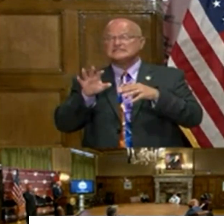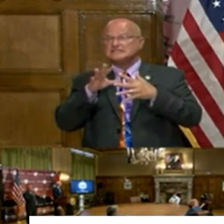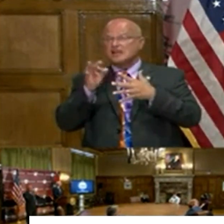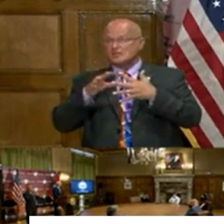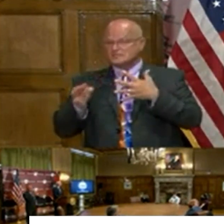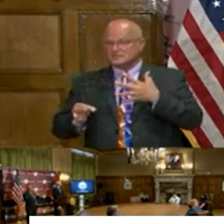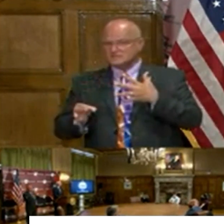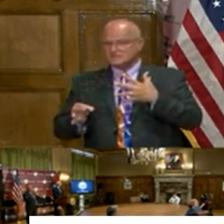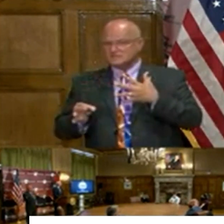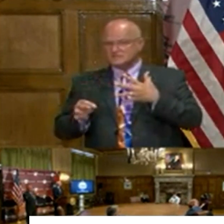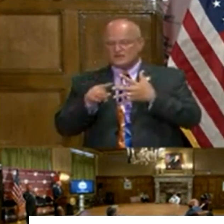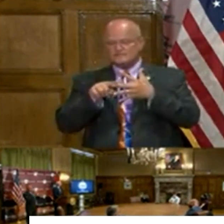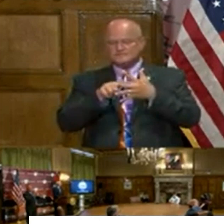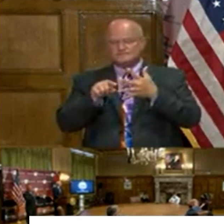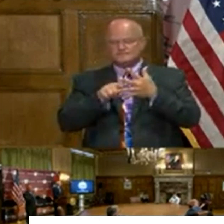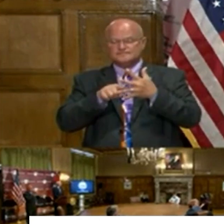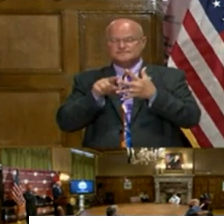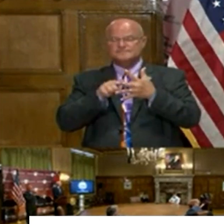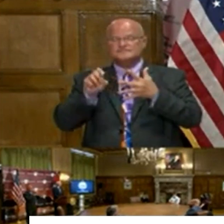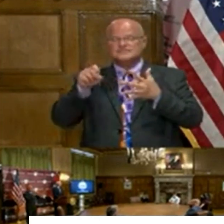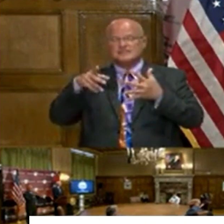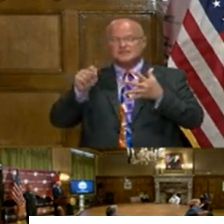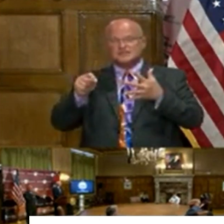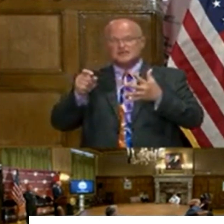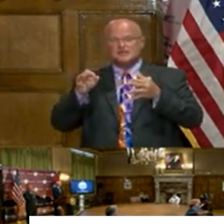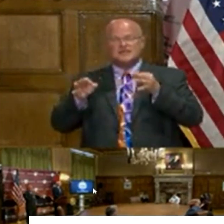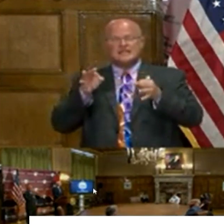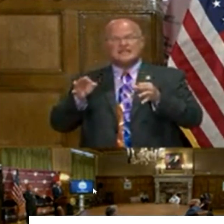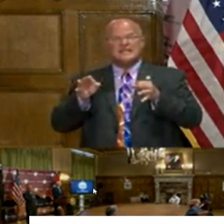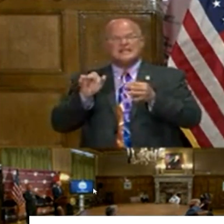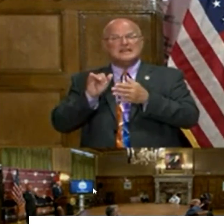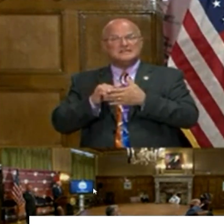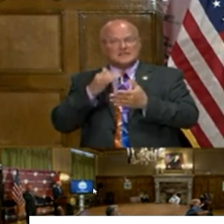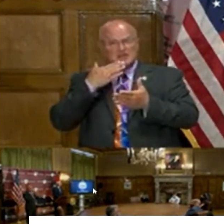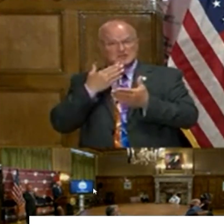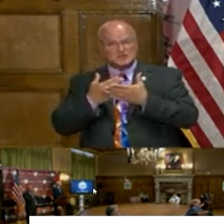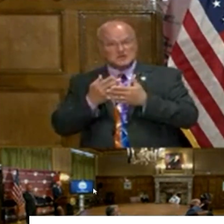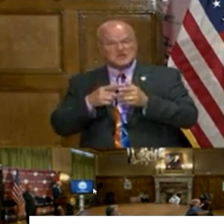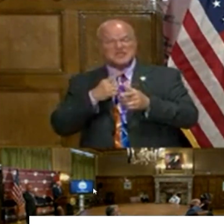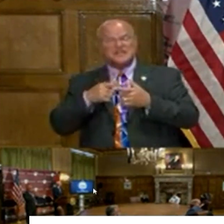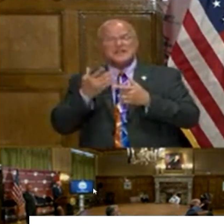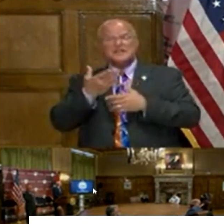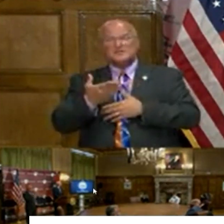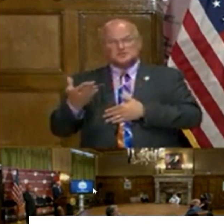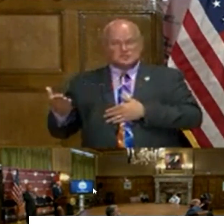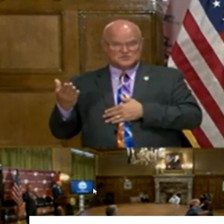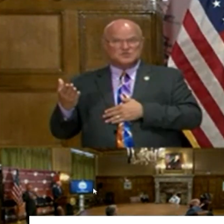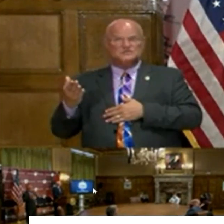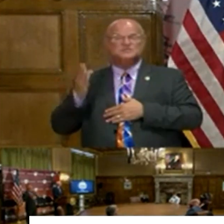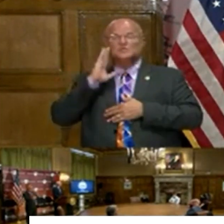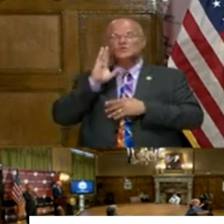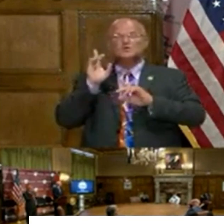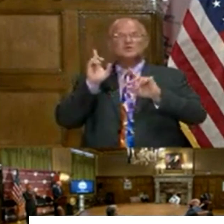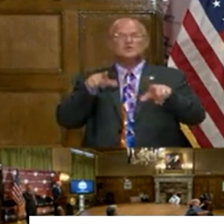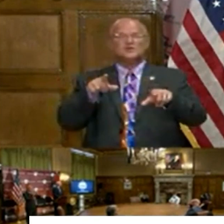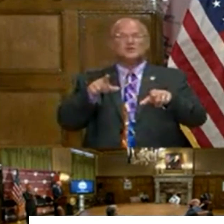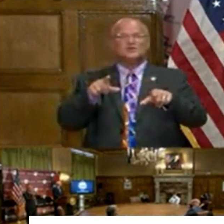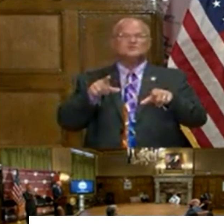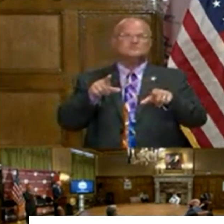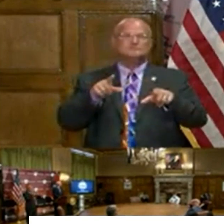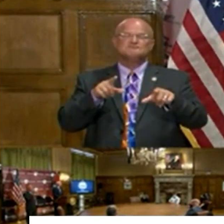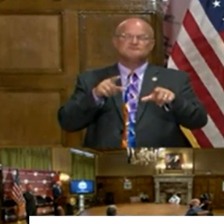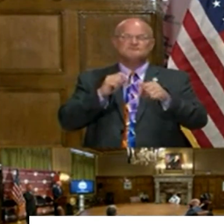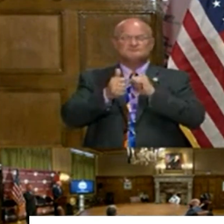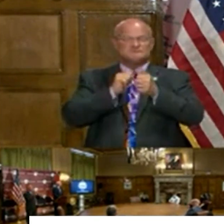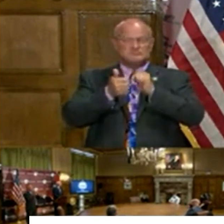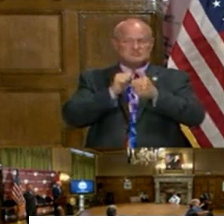option. If the pattern falls, then those kind of resources go to, it's very